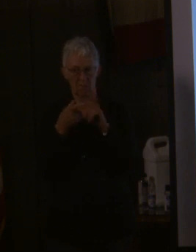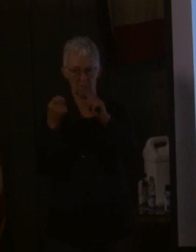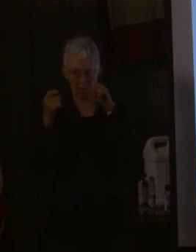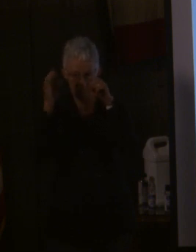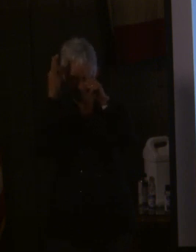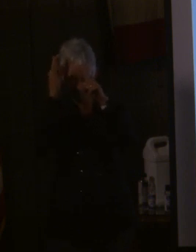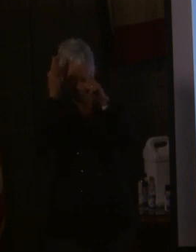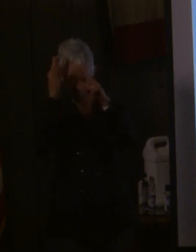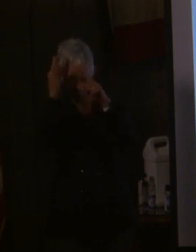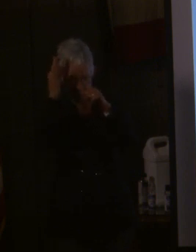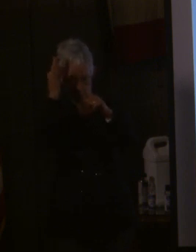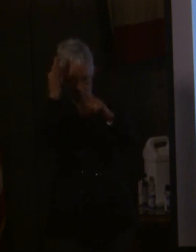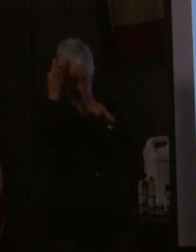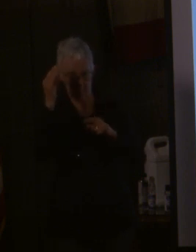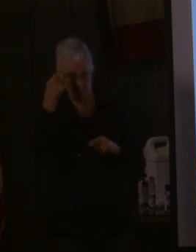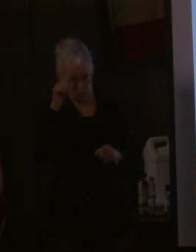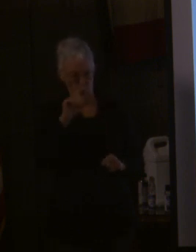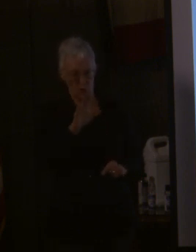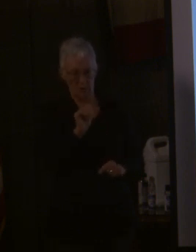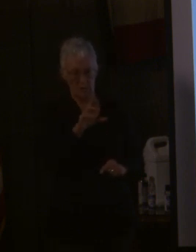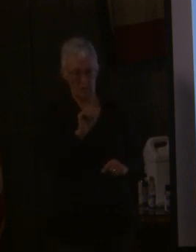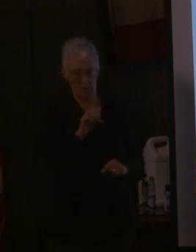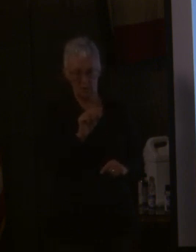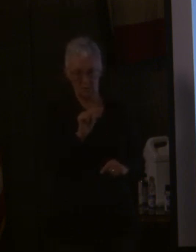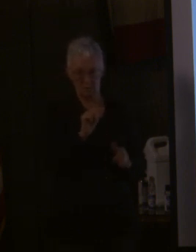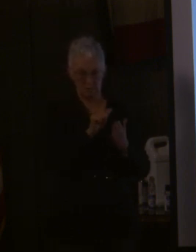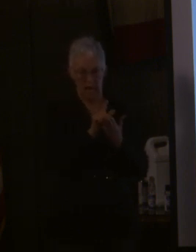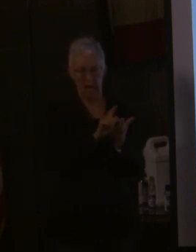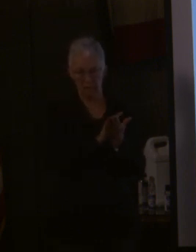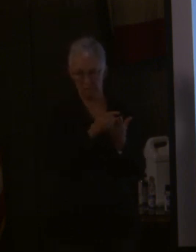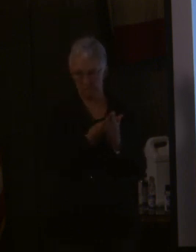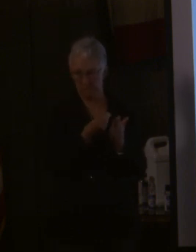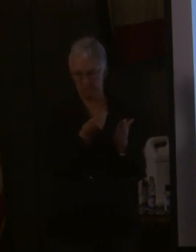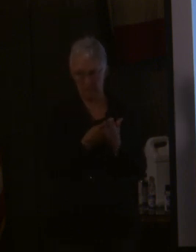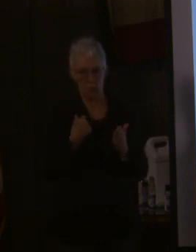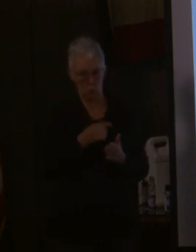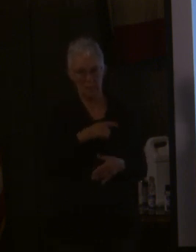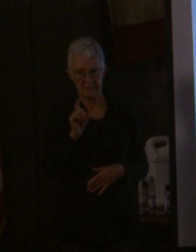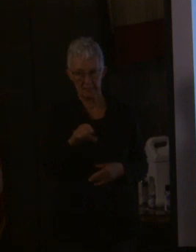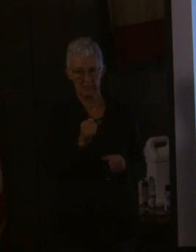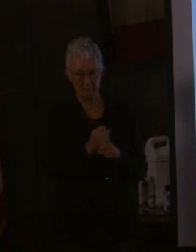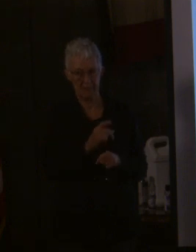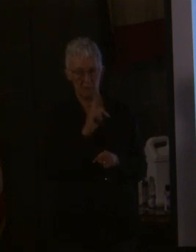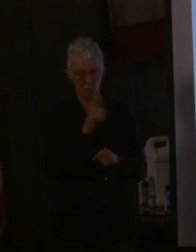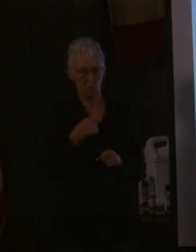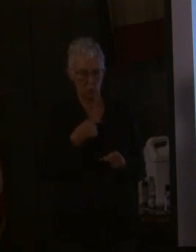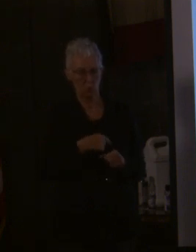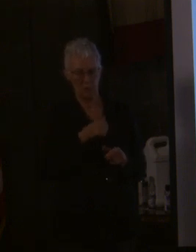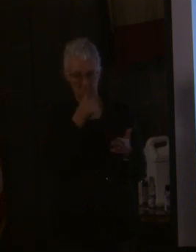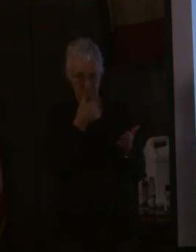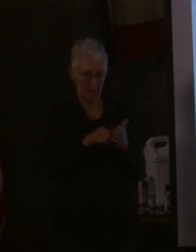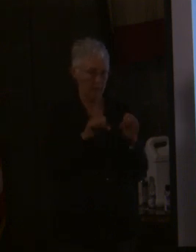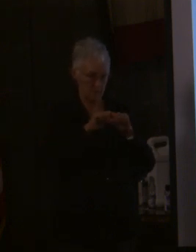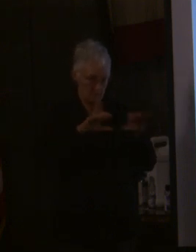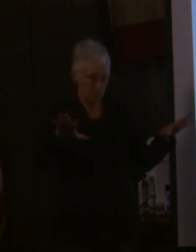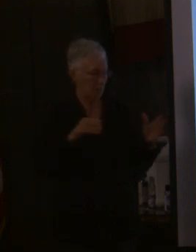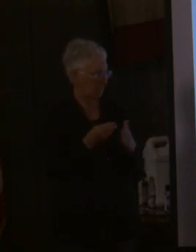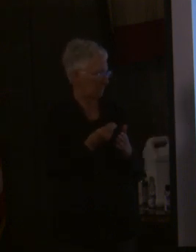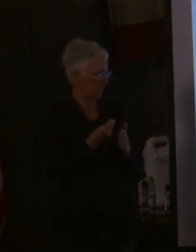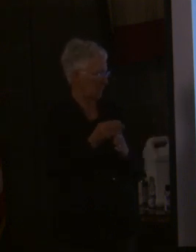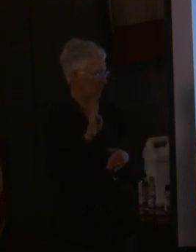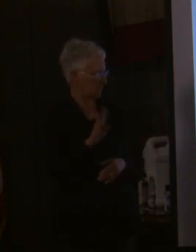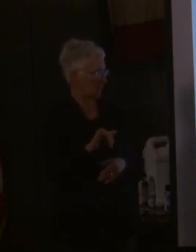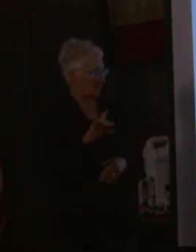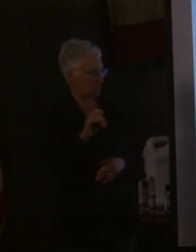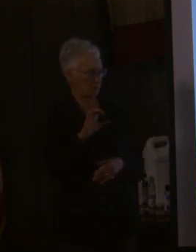Act money. So that's what that is about, making sure we get those dollars out. To date, we have expended about